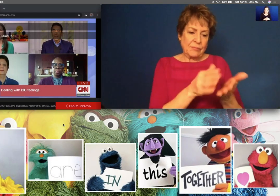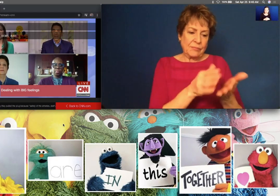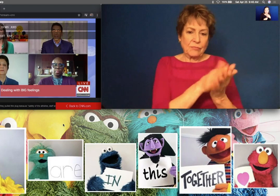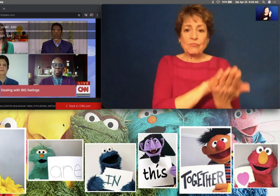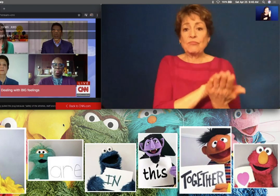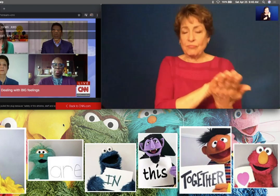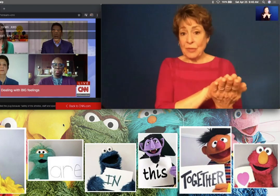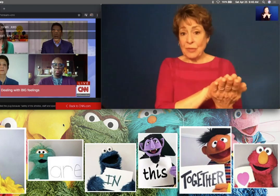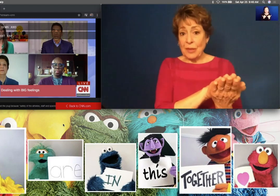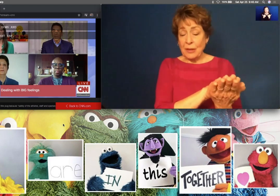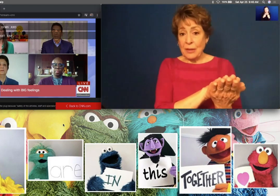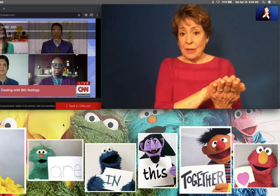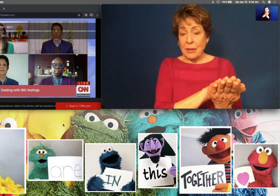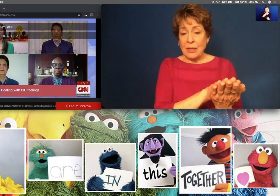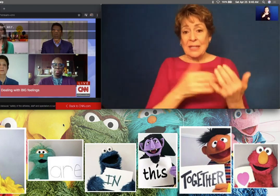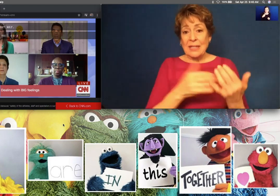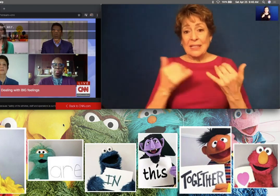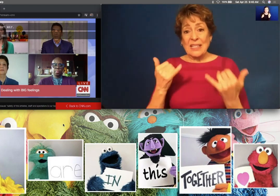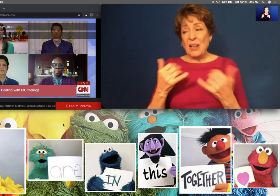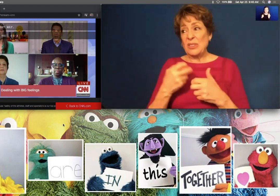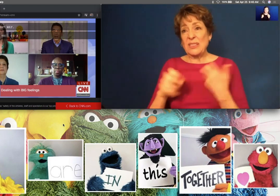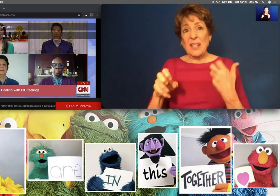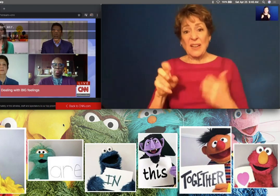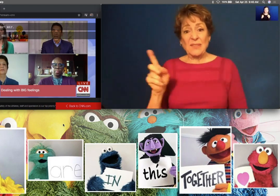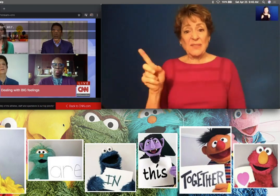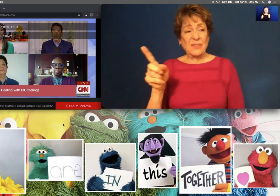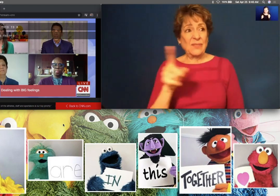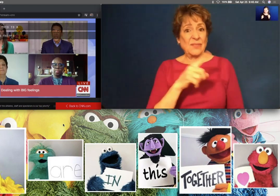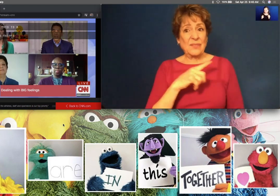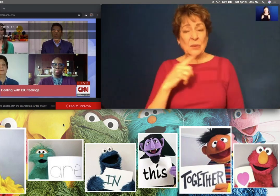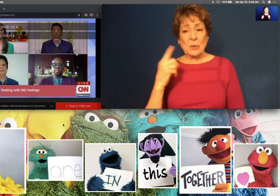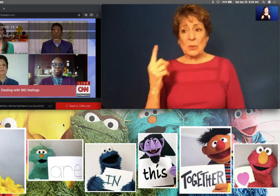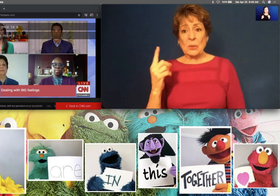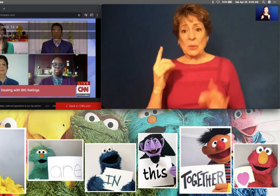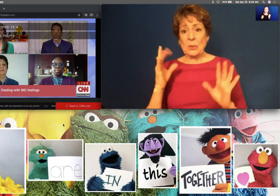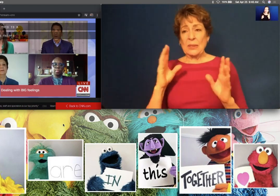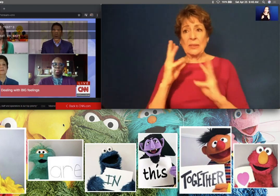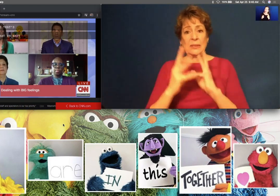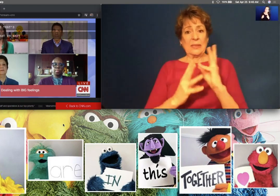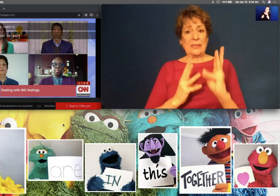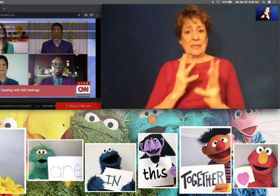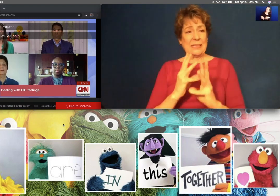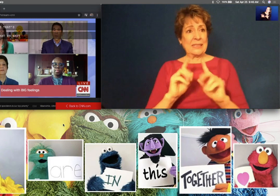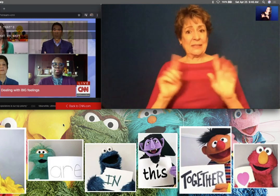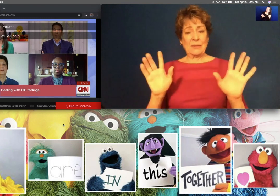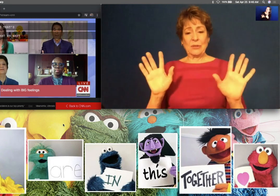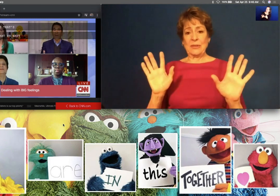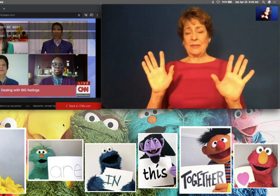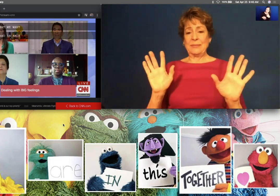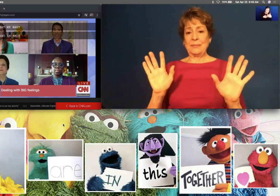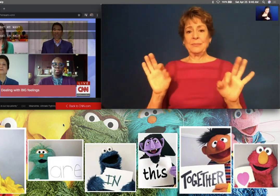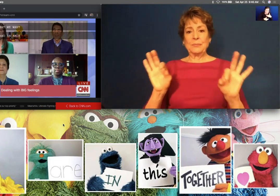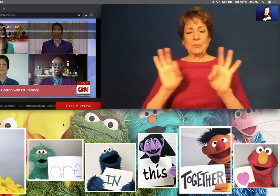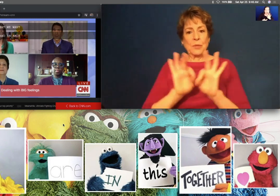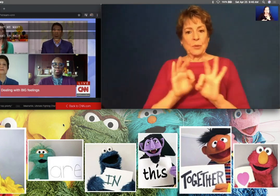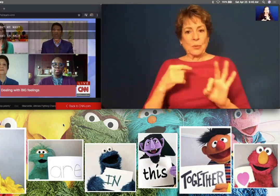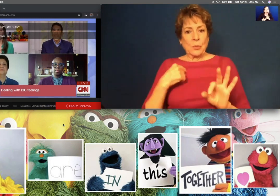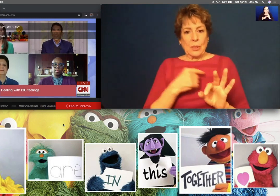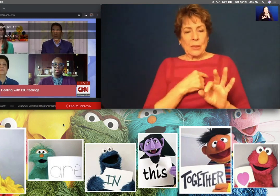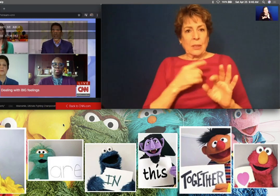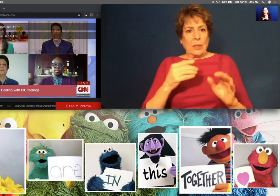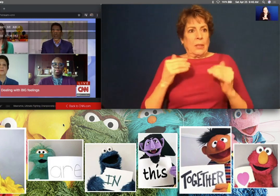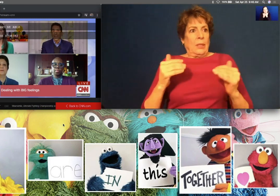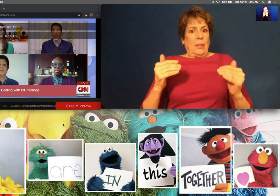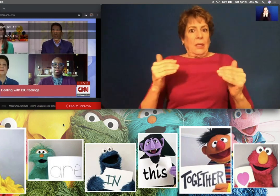they write it down and express themselves that way. And plus, you know, this is a really, it's a time that's tough, but the time that we want to remember as